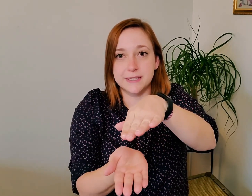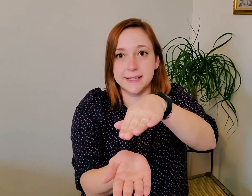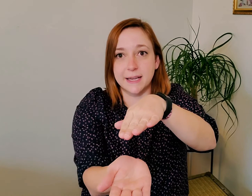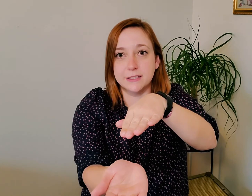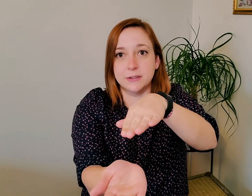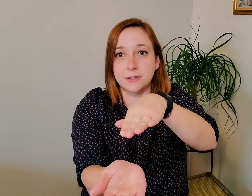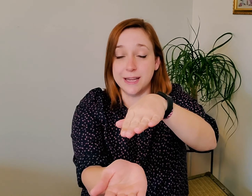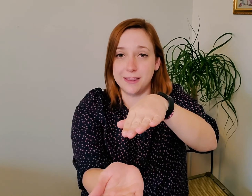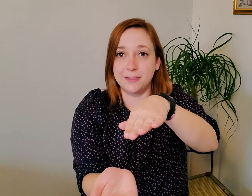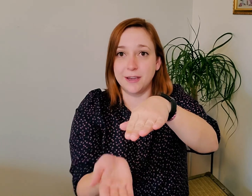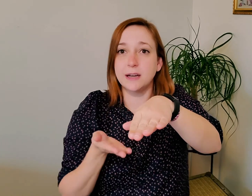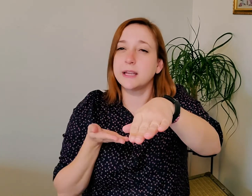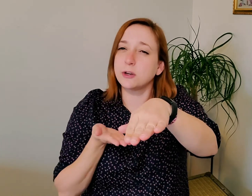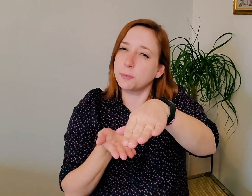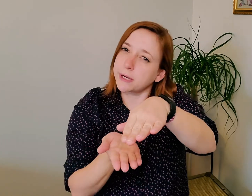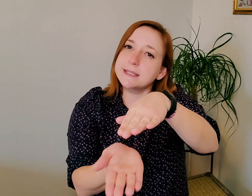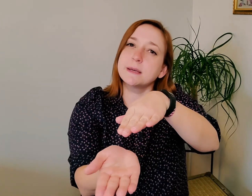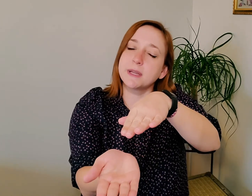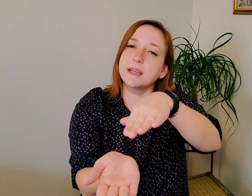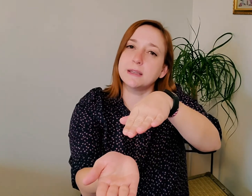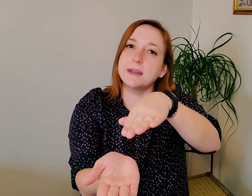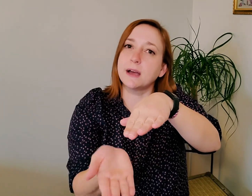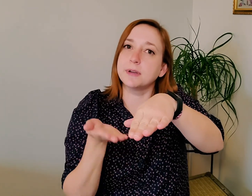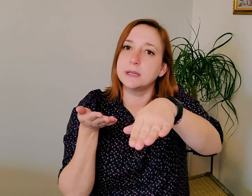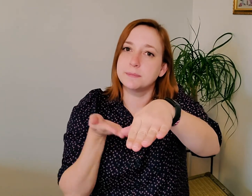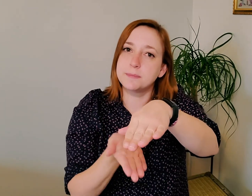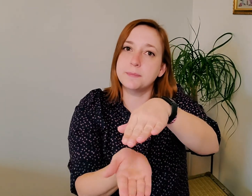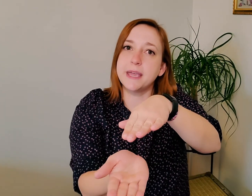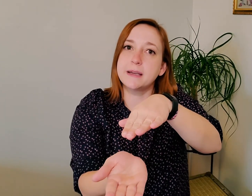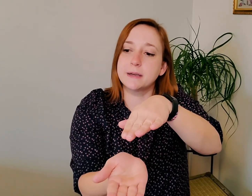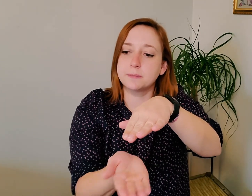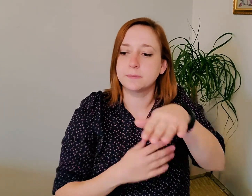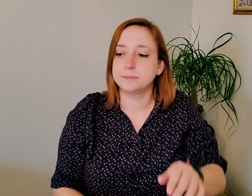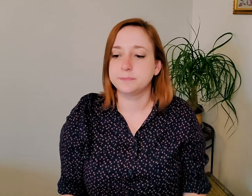slides underneath, kind of like you're putting something into the oven. Bake.